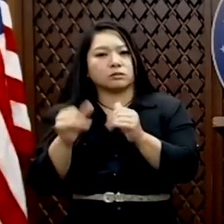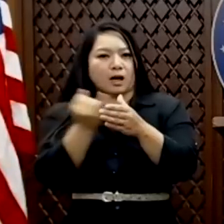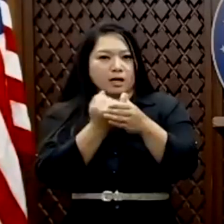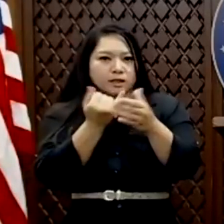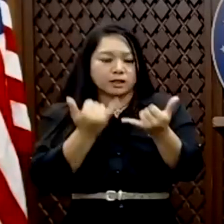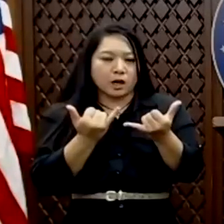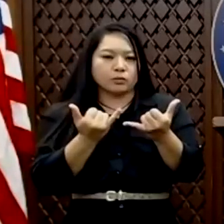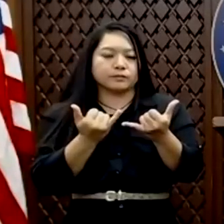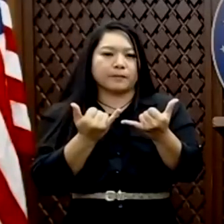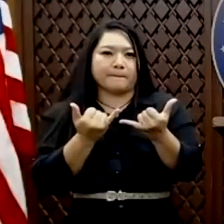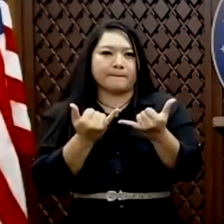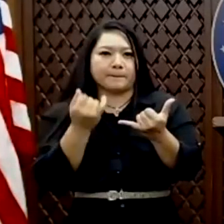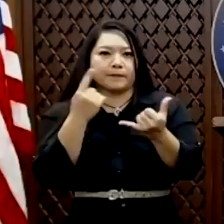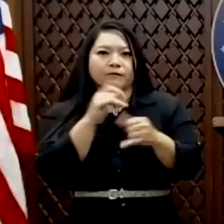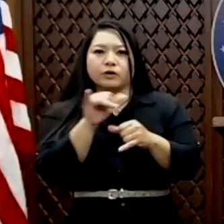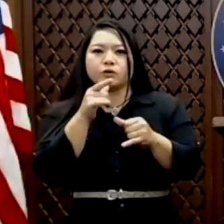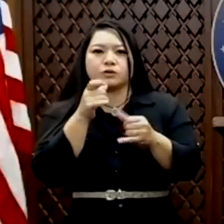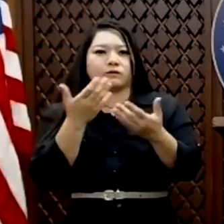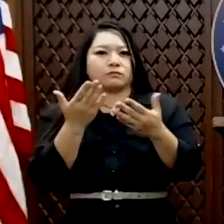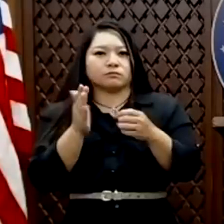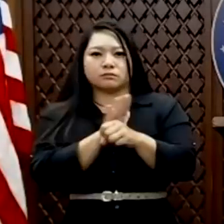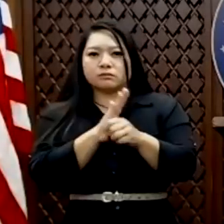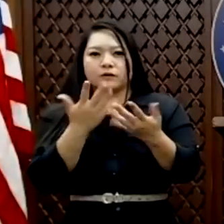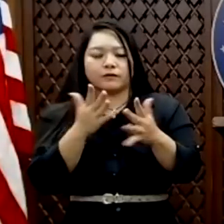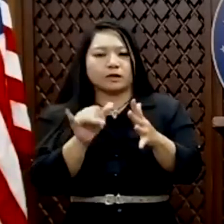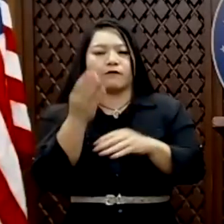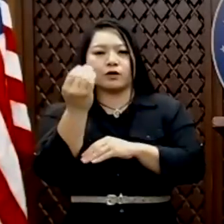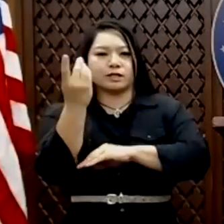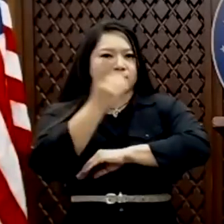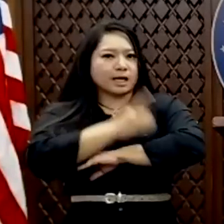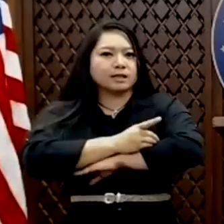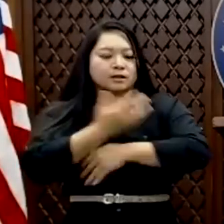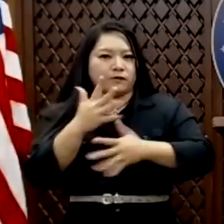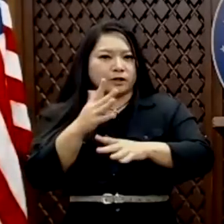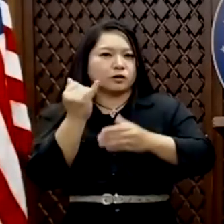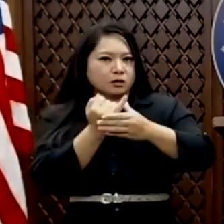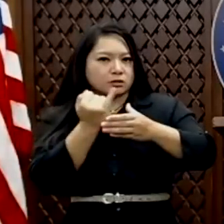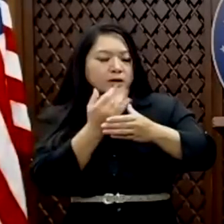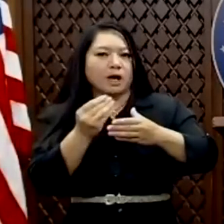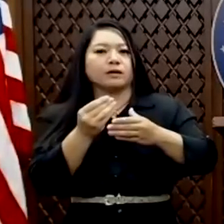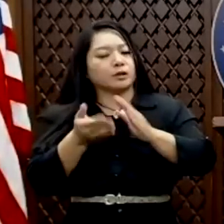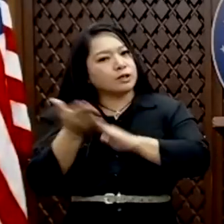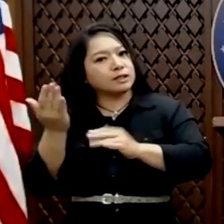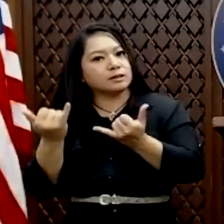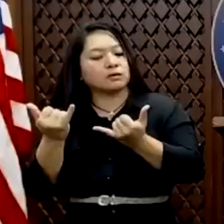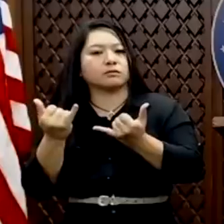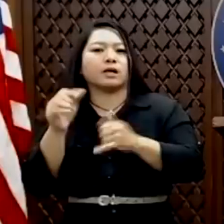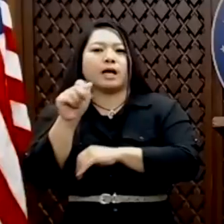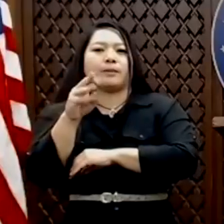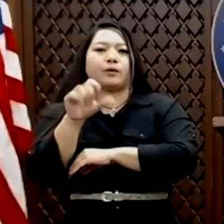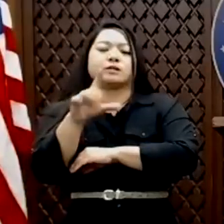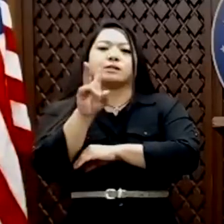For those that have completed their quarantine for 14 days and have been released, as of April